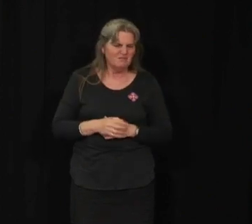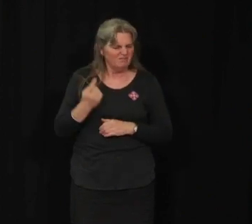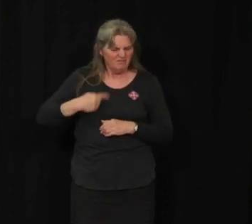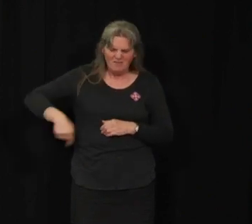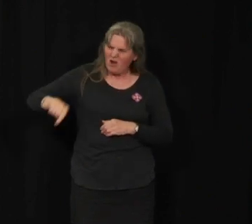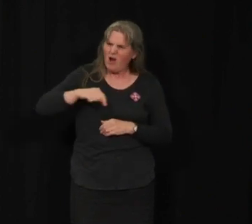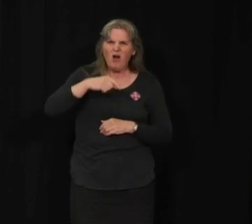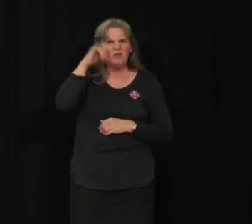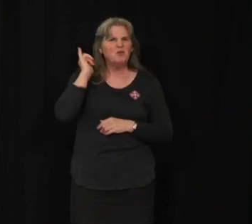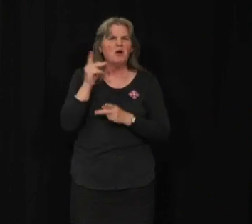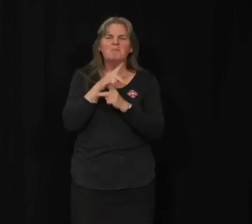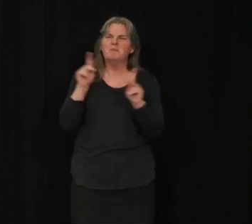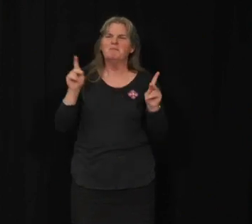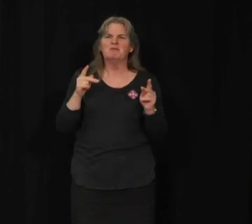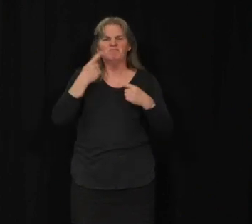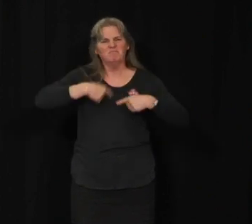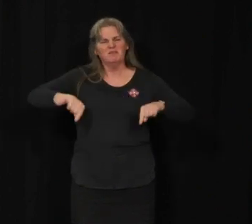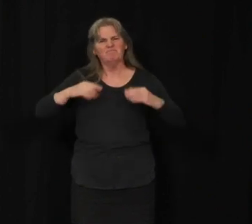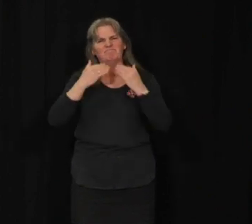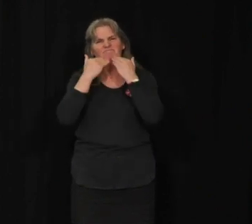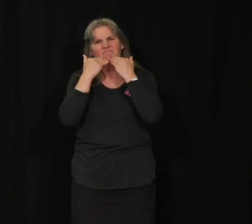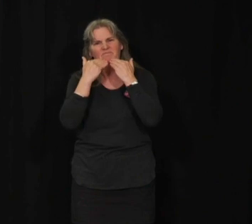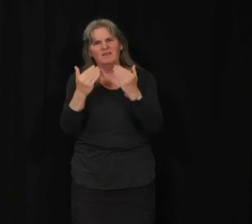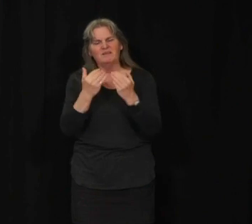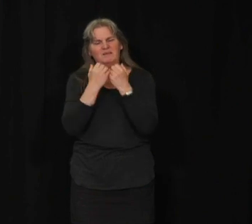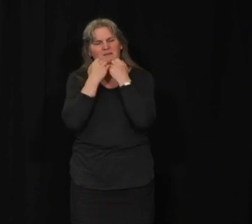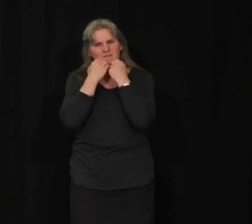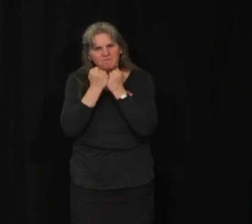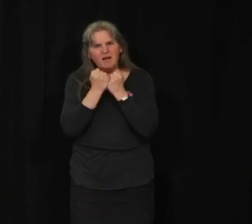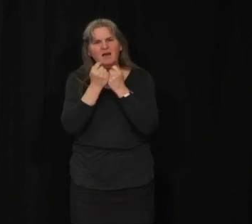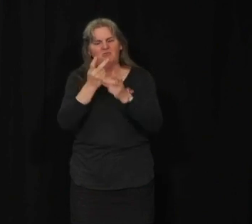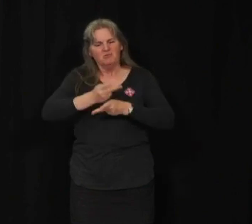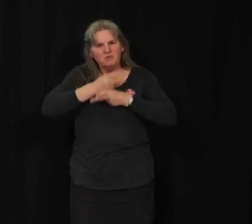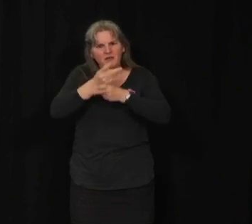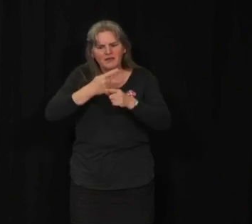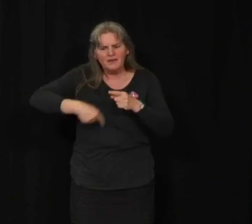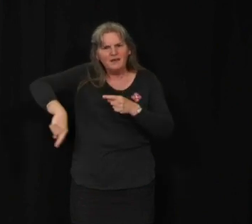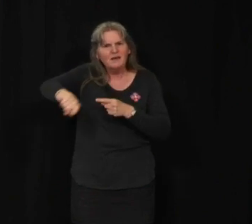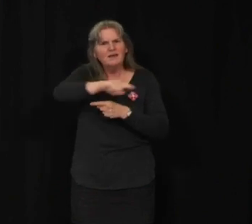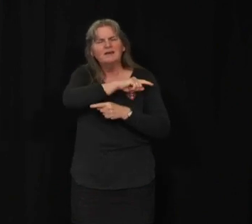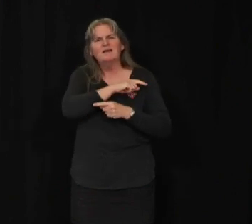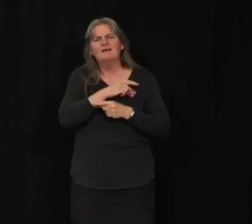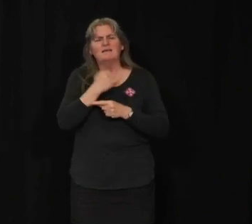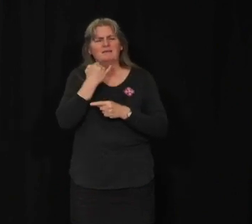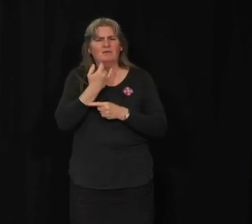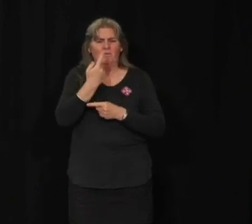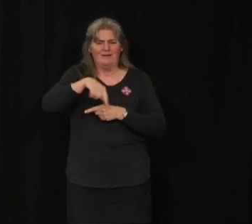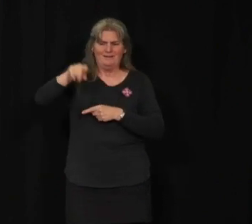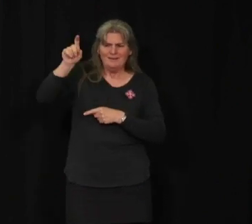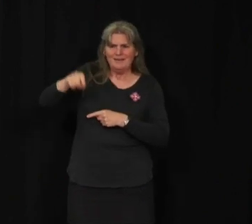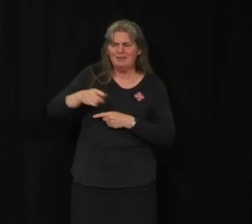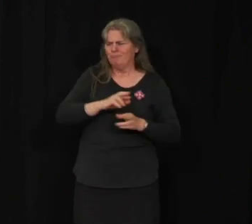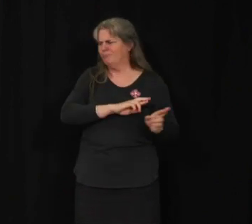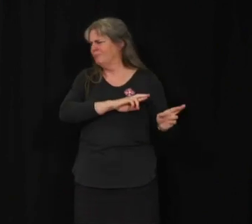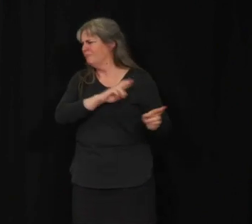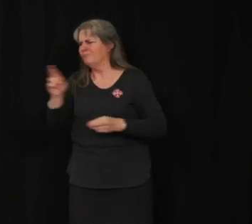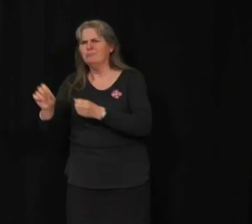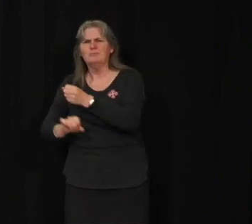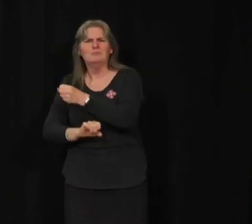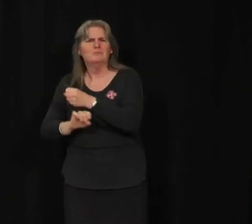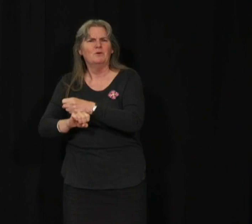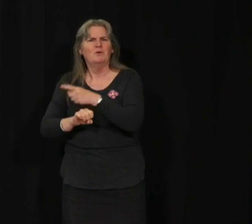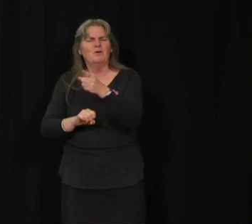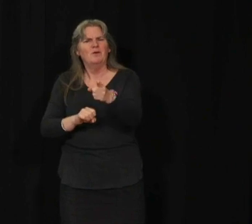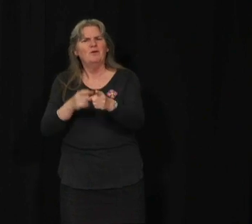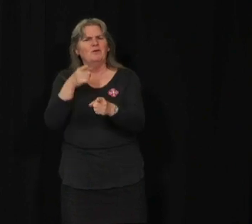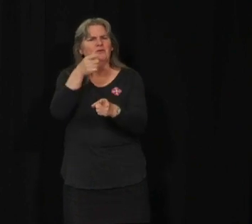all Yukoners when I say thank you. Thank you for everything you do to care for us when we need you the most. Thank you for always putting